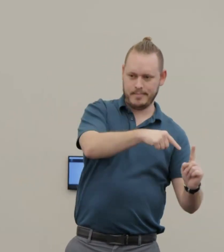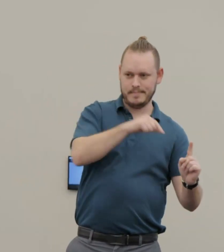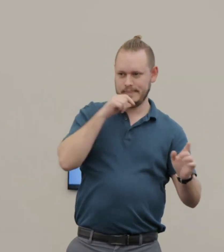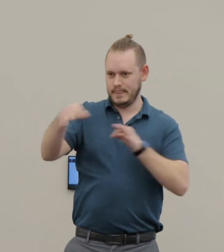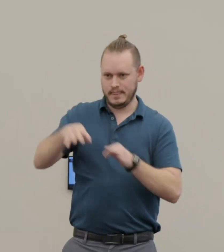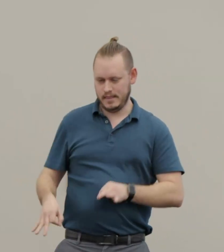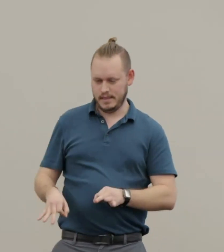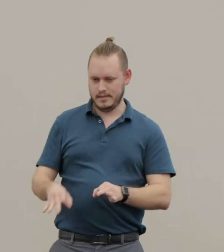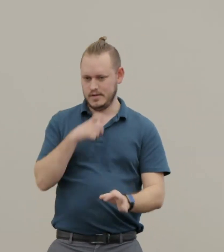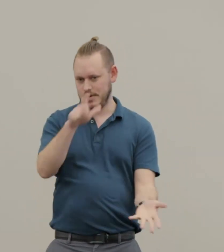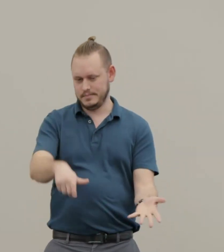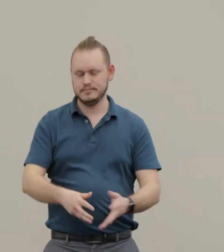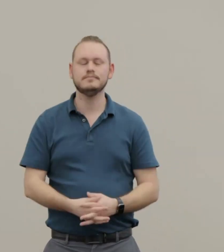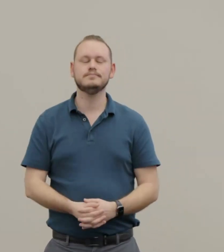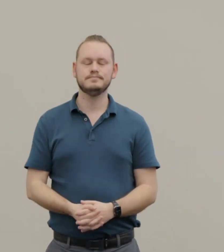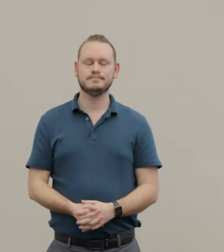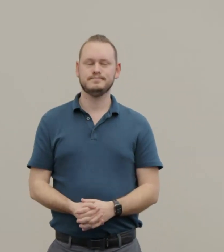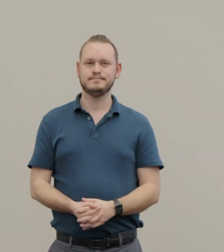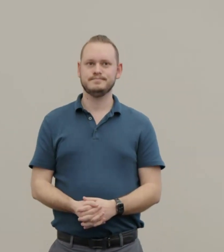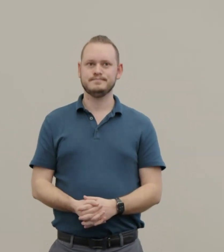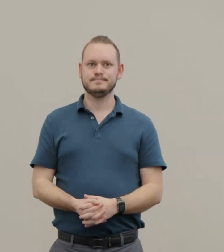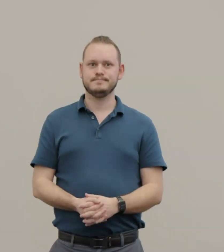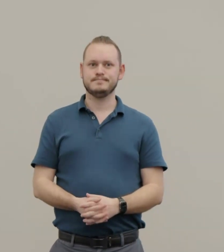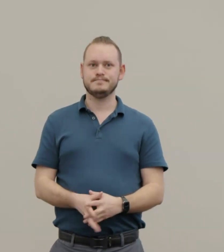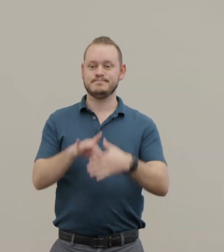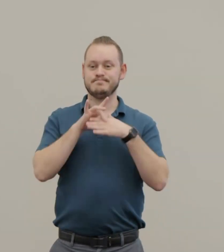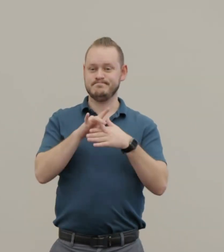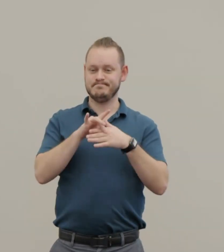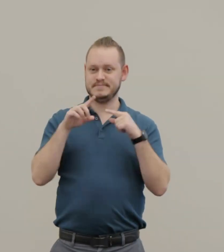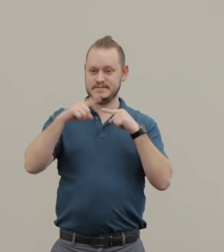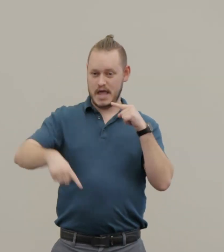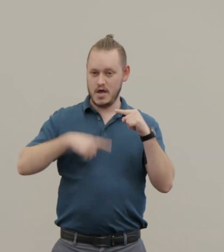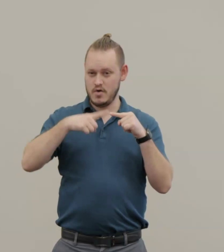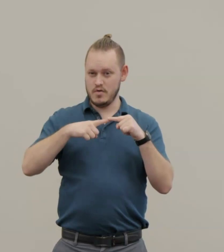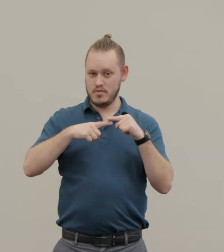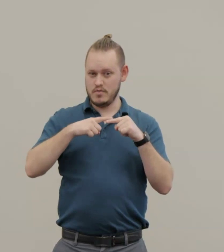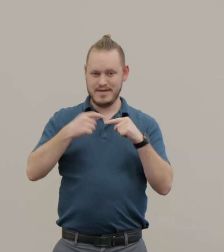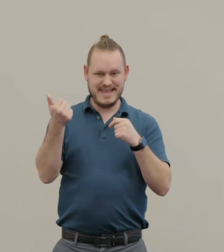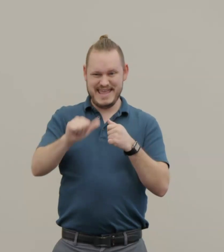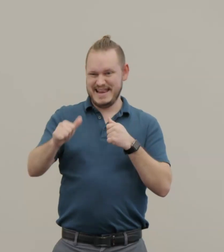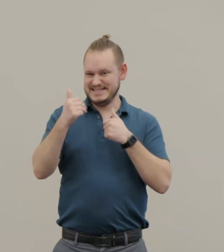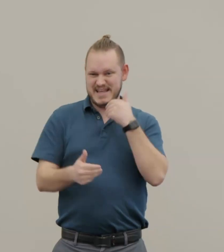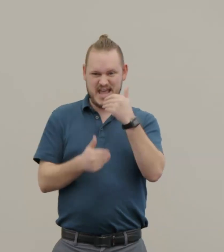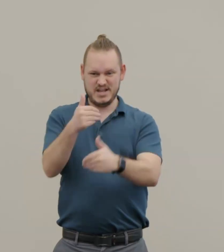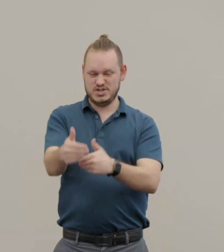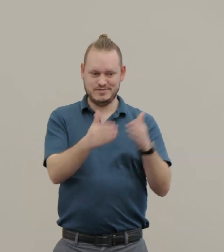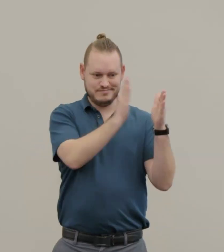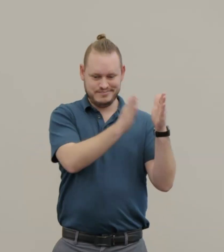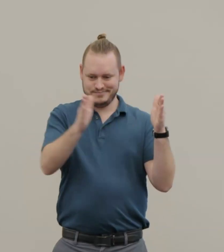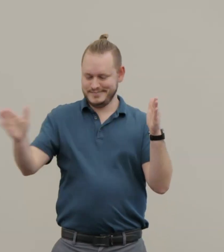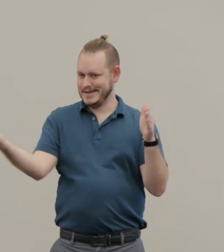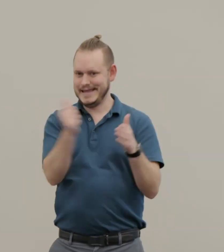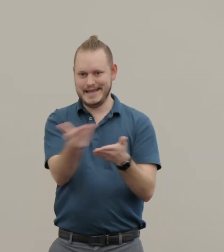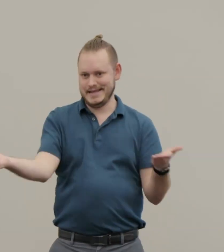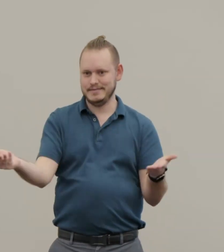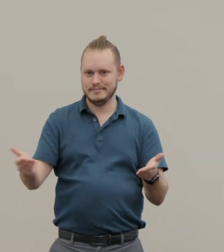details. But this content development lifecycle can work on any stage, any scale. This could